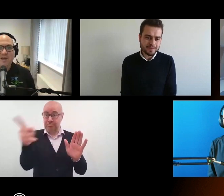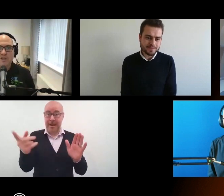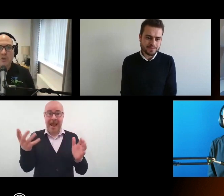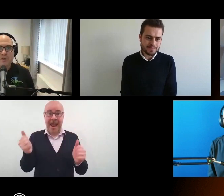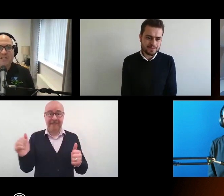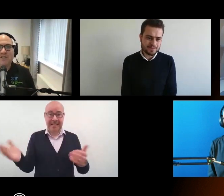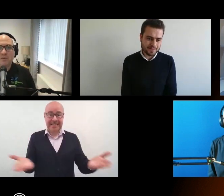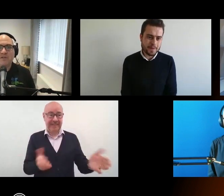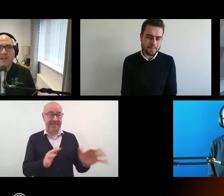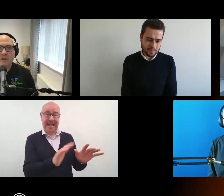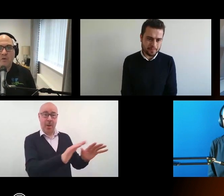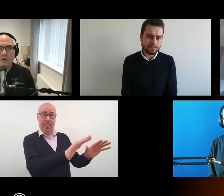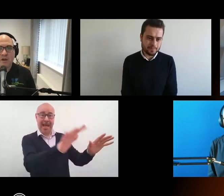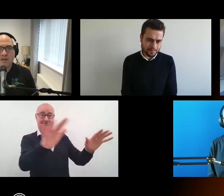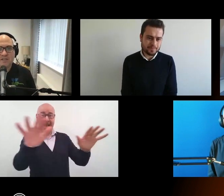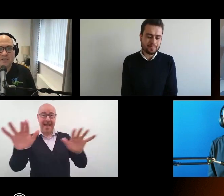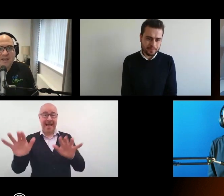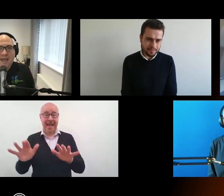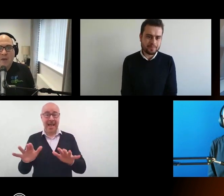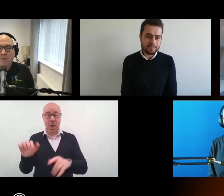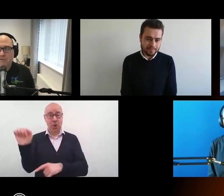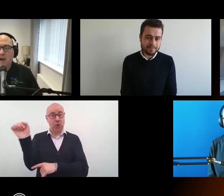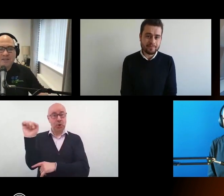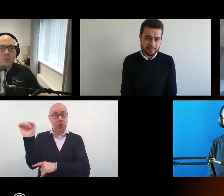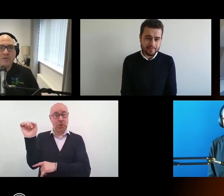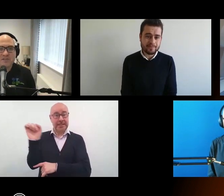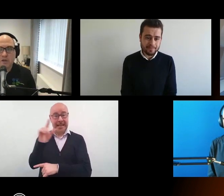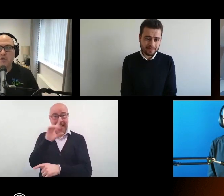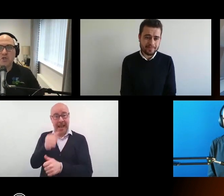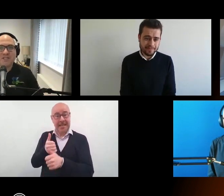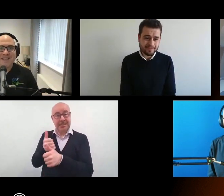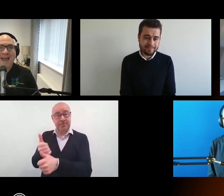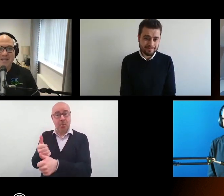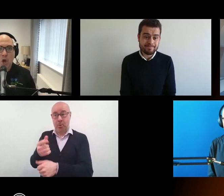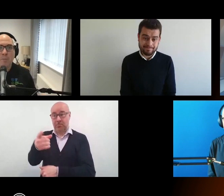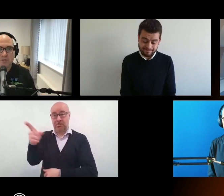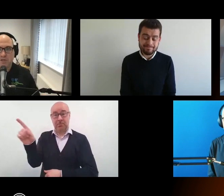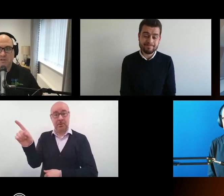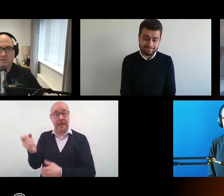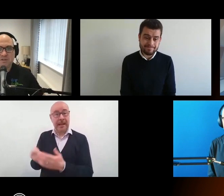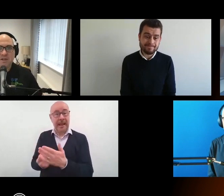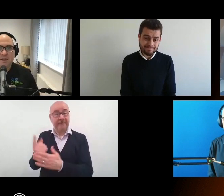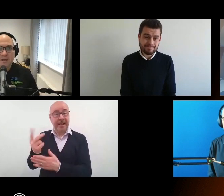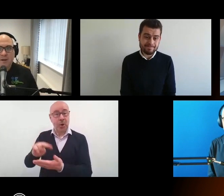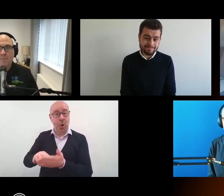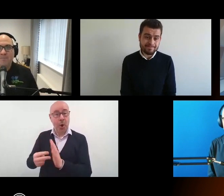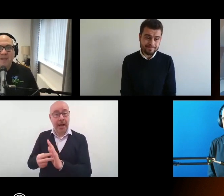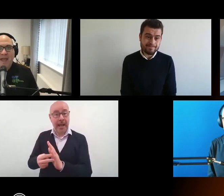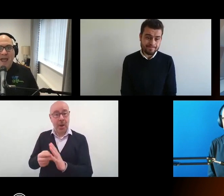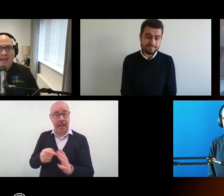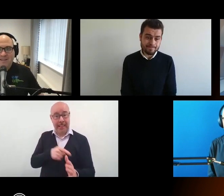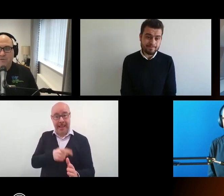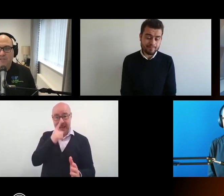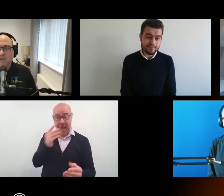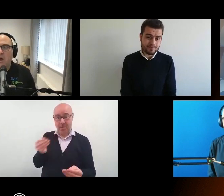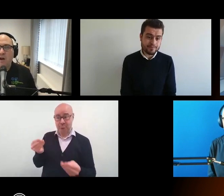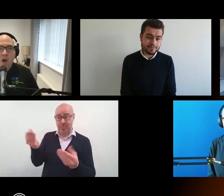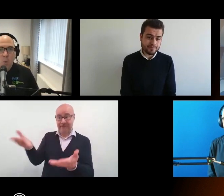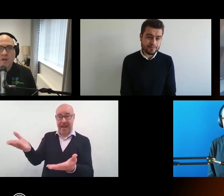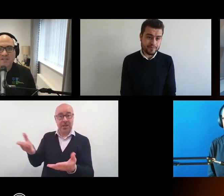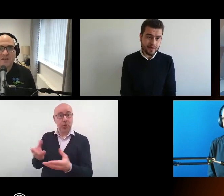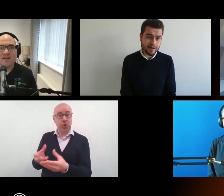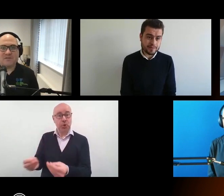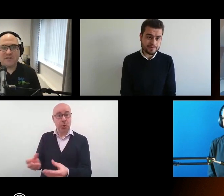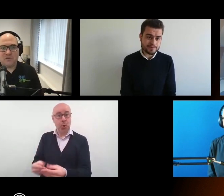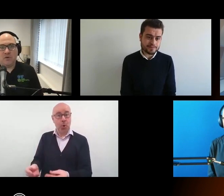there to assist with event organisers and provide them with solutions and options. And there is not